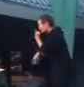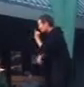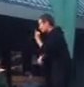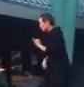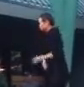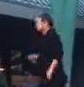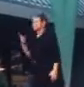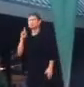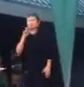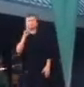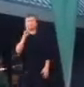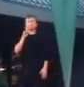young son. Come with us.